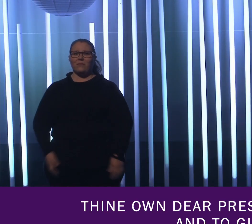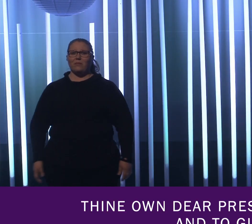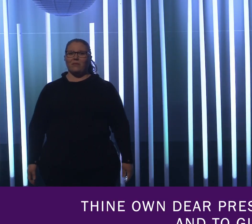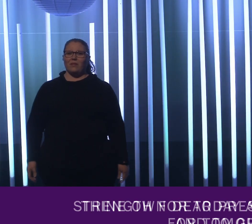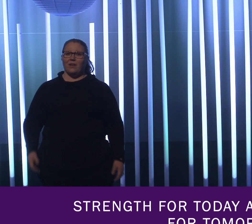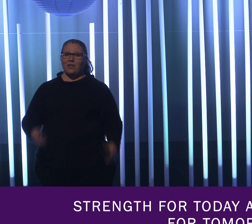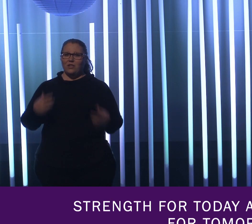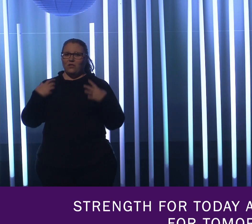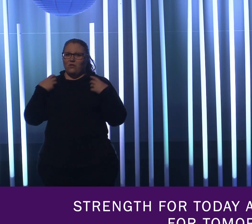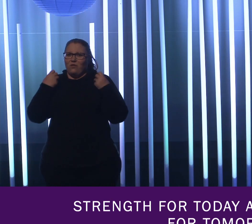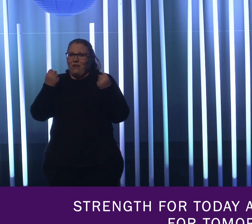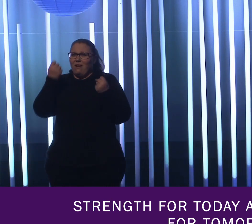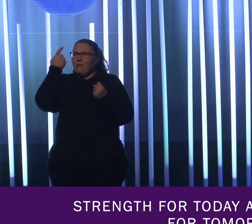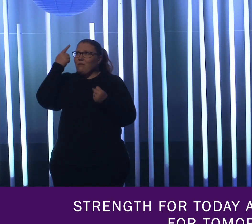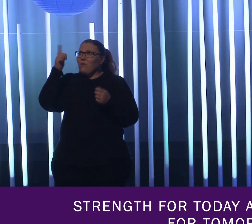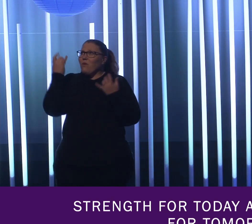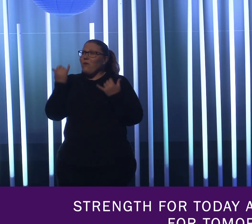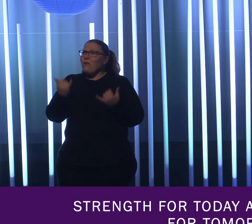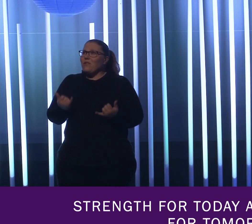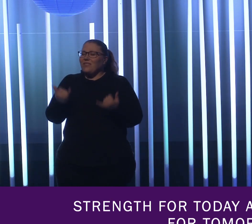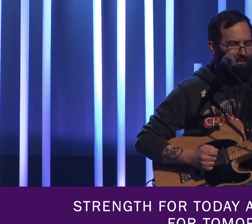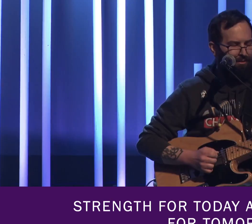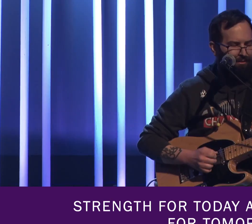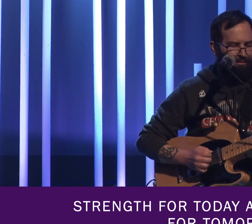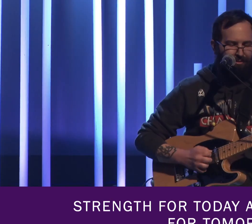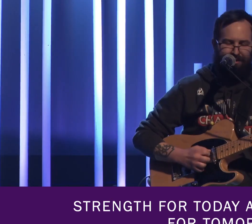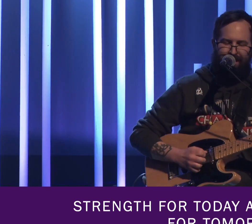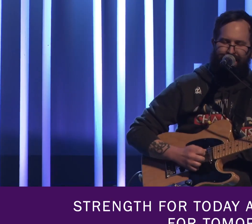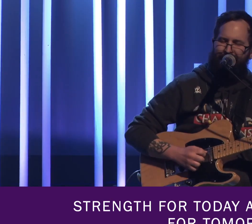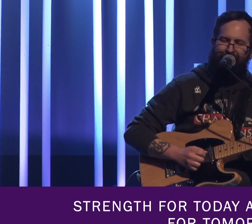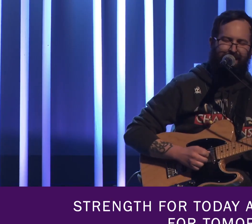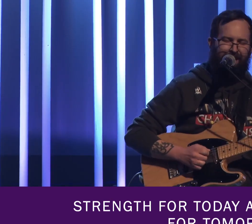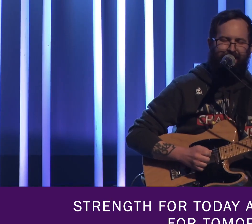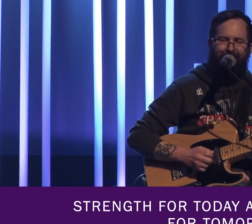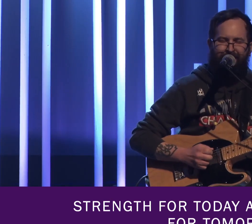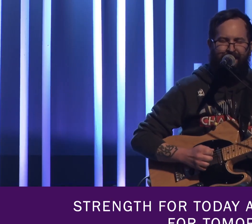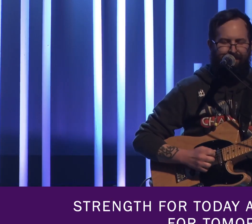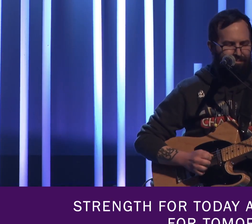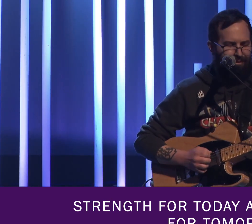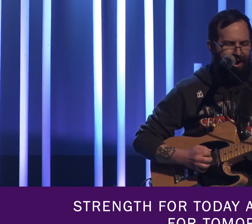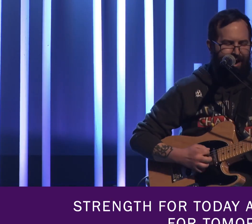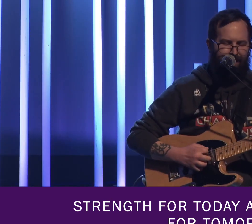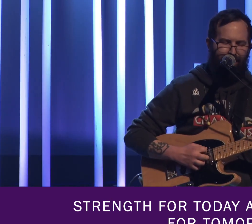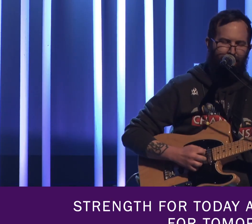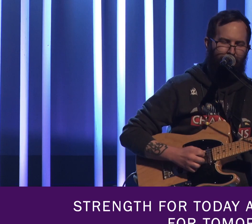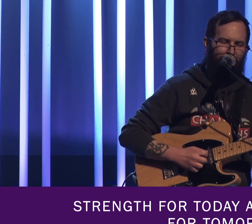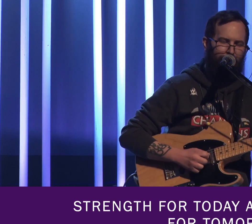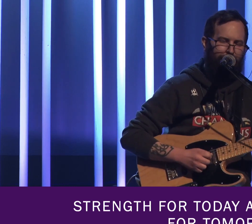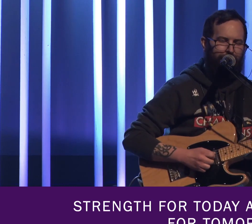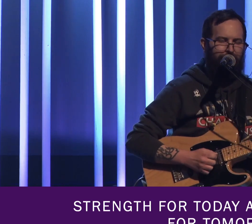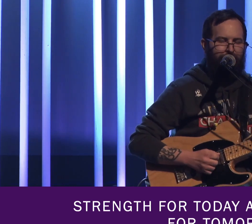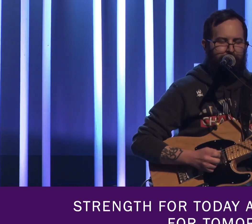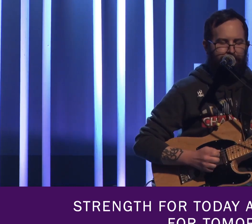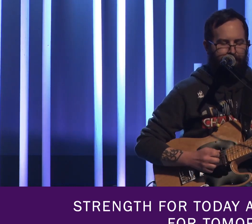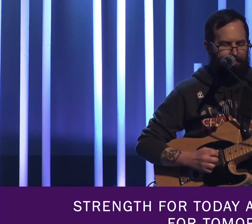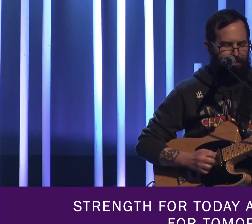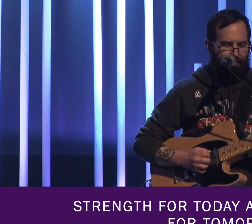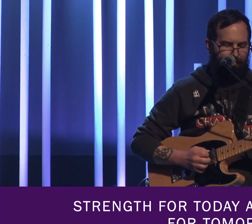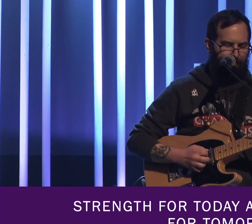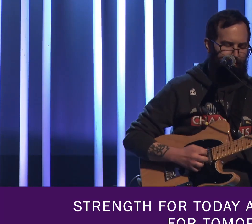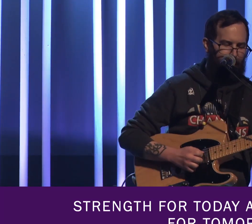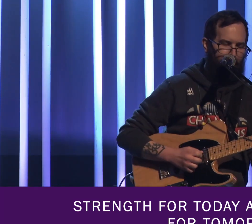guide, strength for today and bright hope